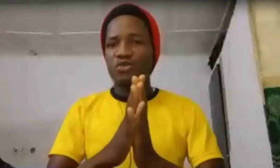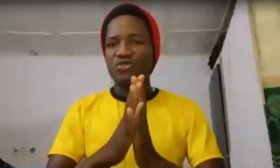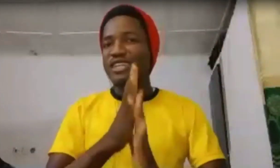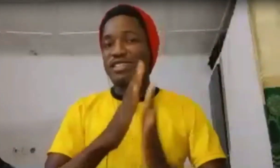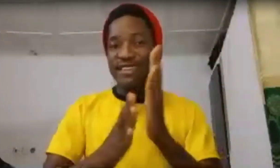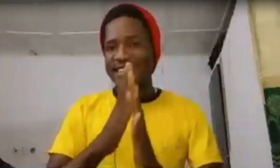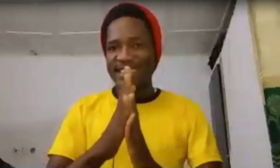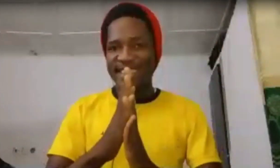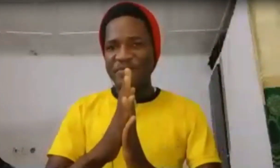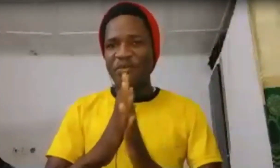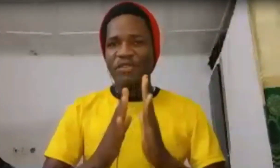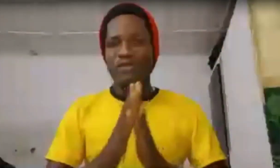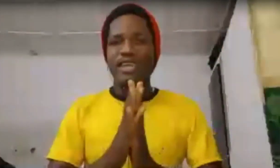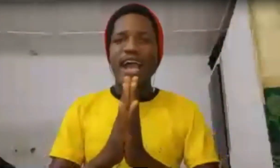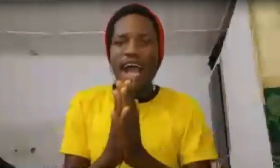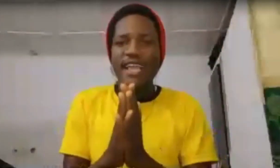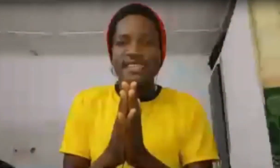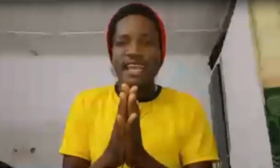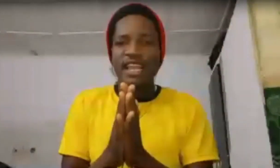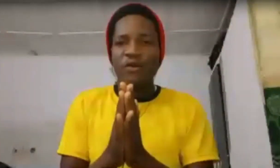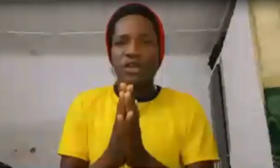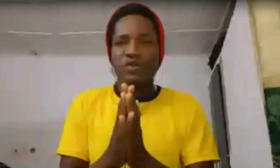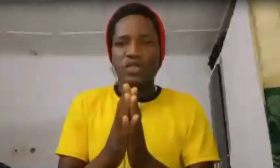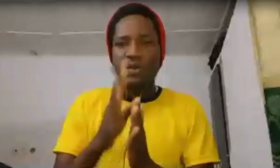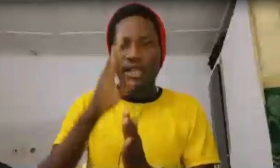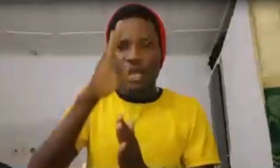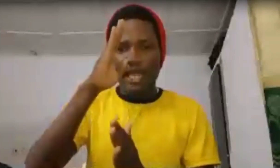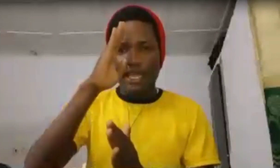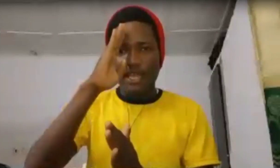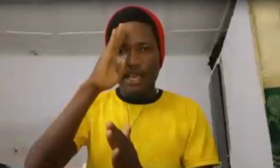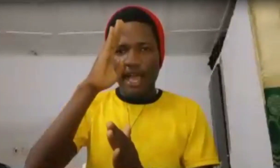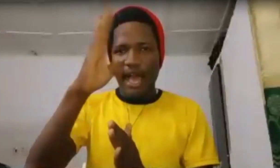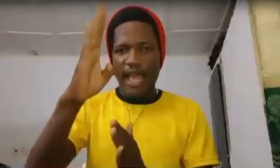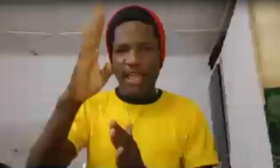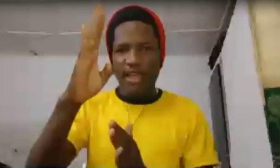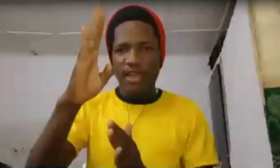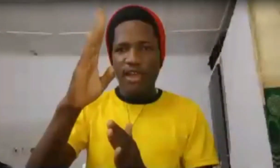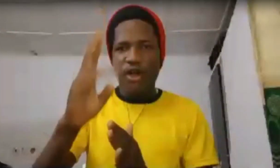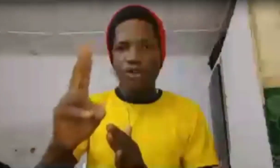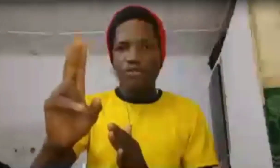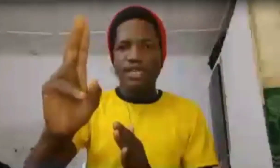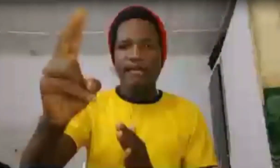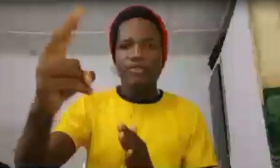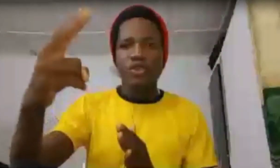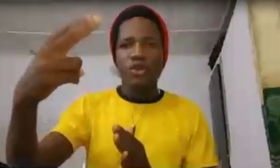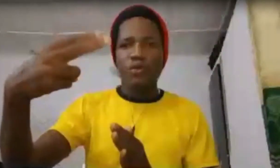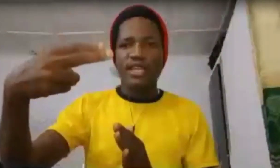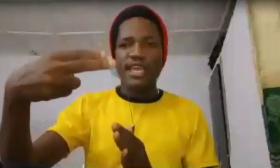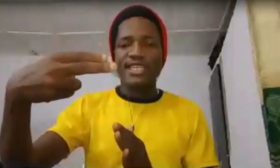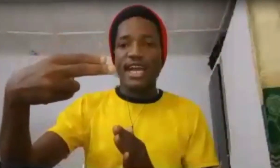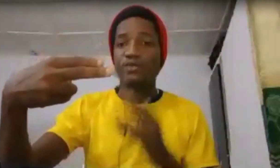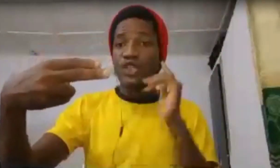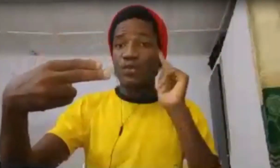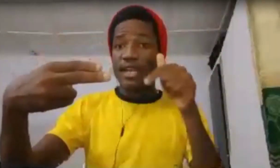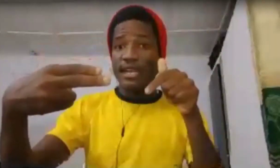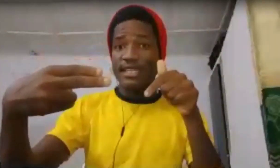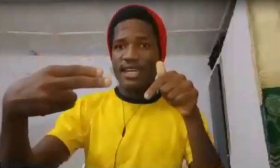to reiterate it, to say hi in sign language, we do it like hi, or sometimes with the H hand, which you will learn